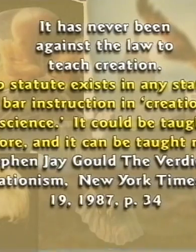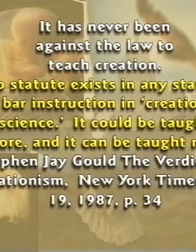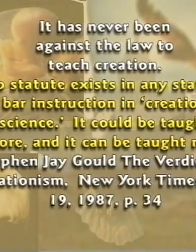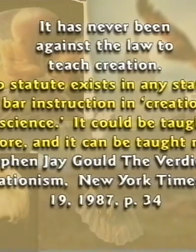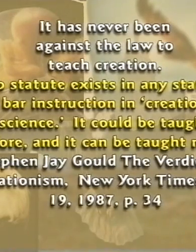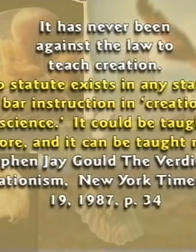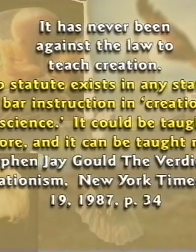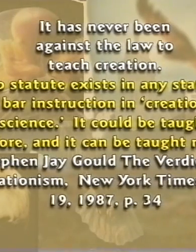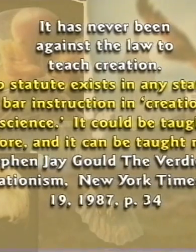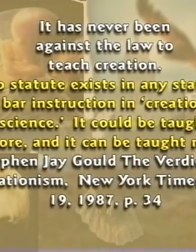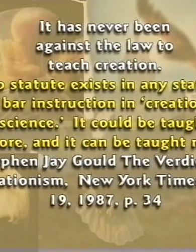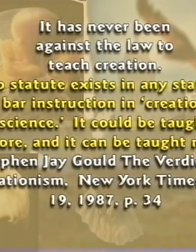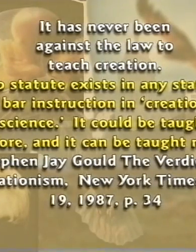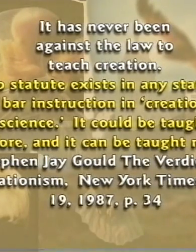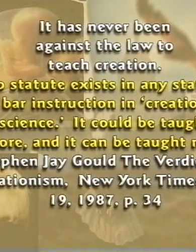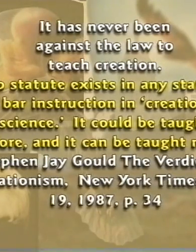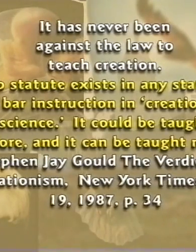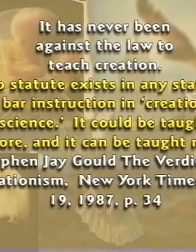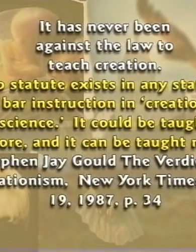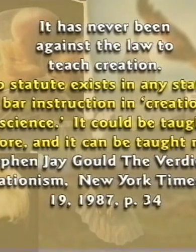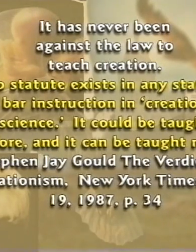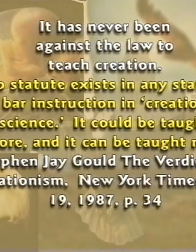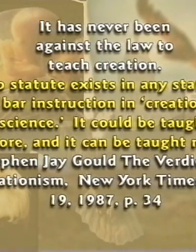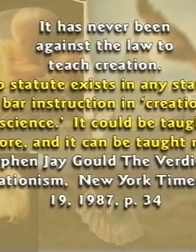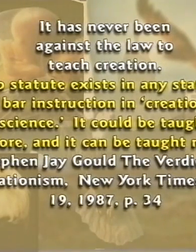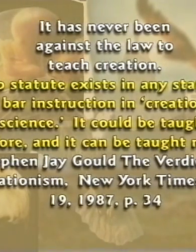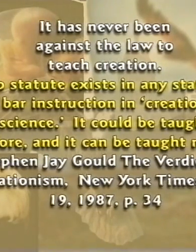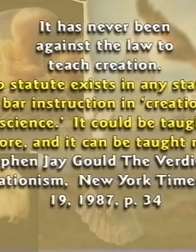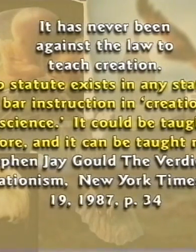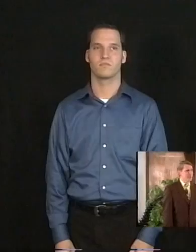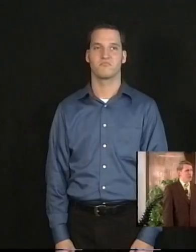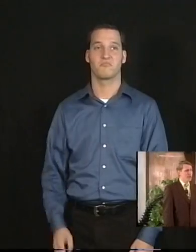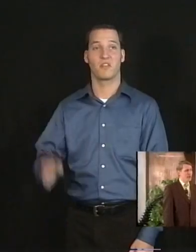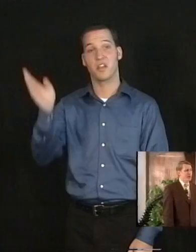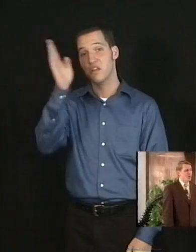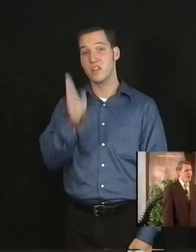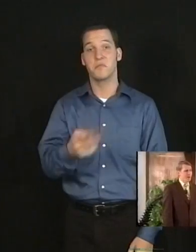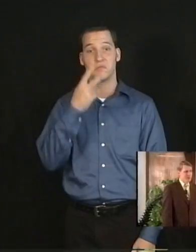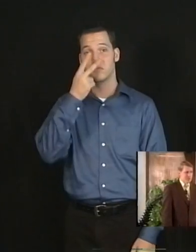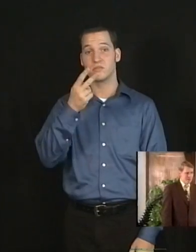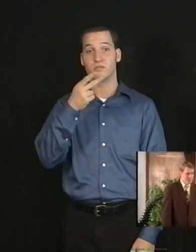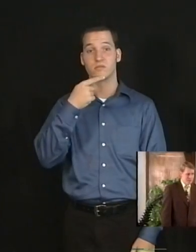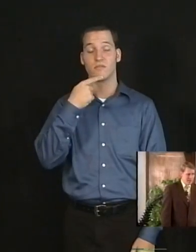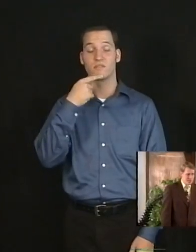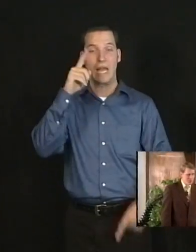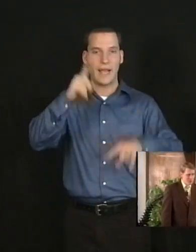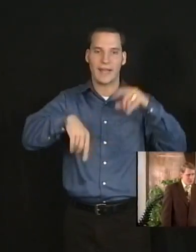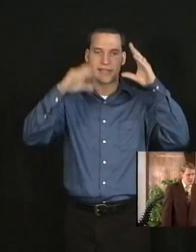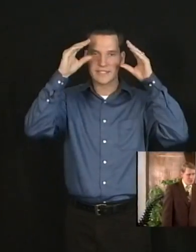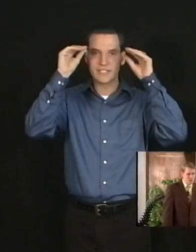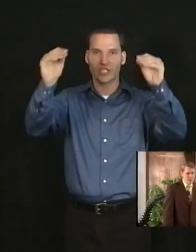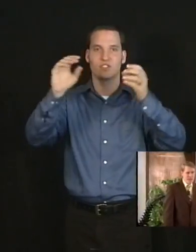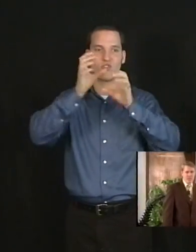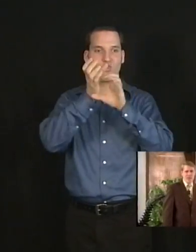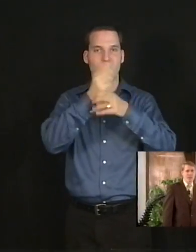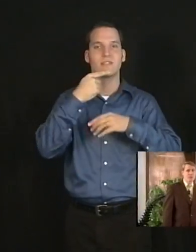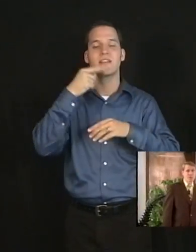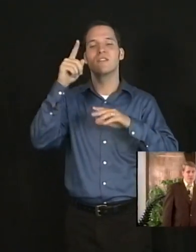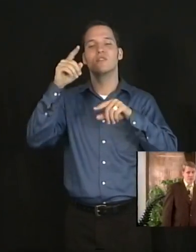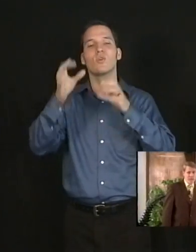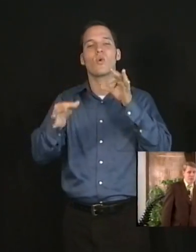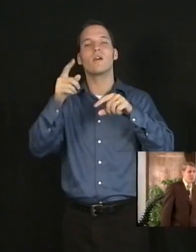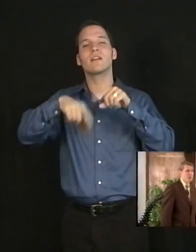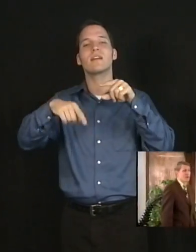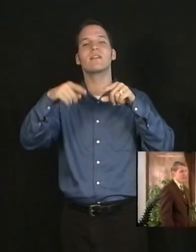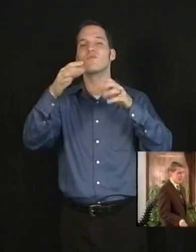and it can be taught now. They never said you can't teach creation. The court said you can't require it. That's all. And don't let anybody tell